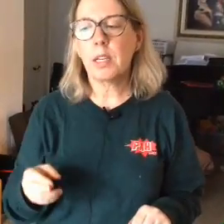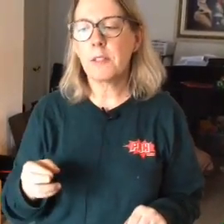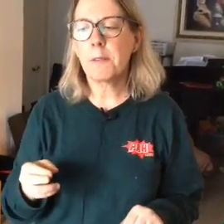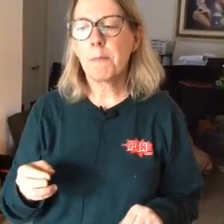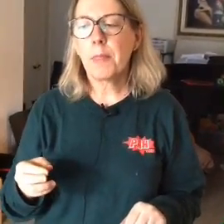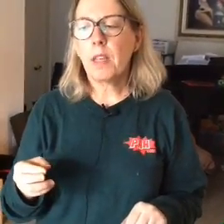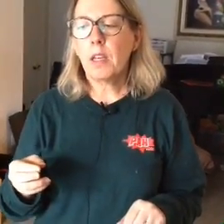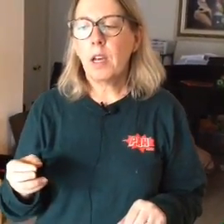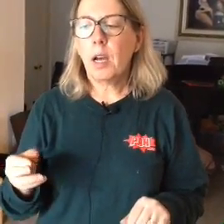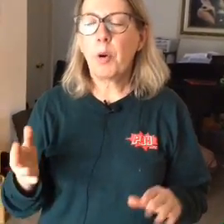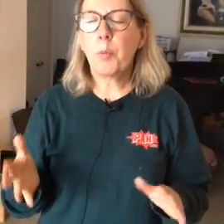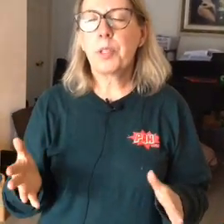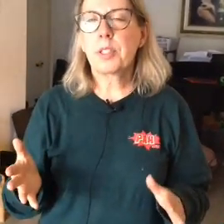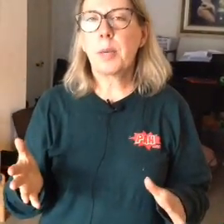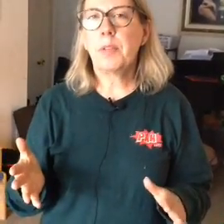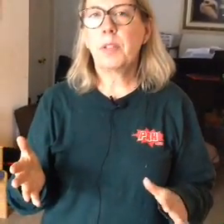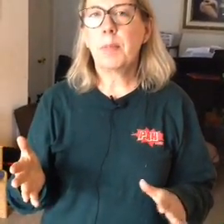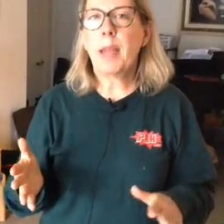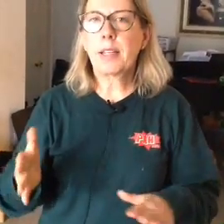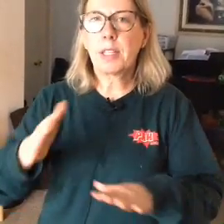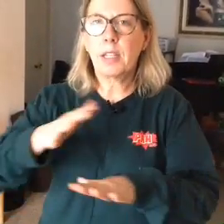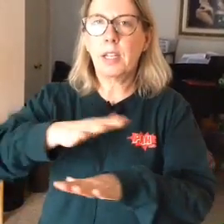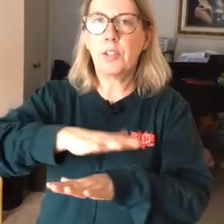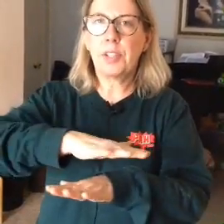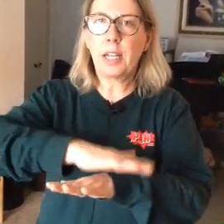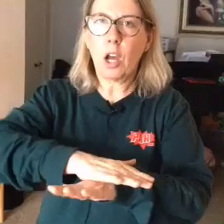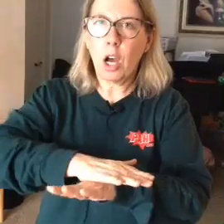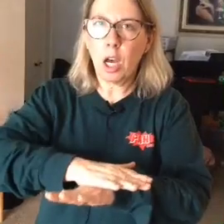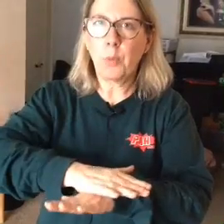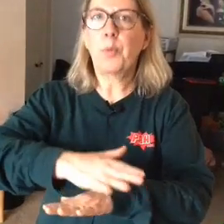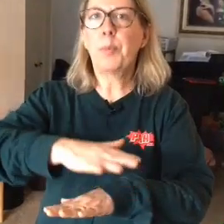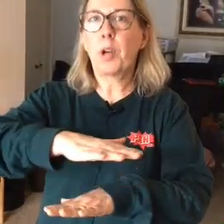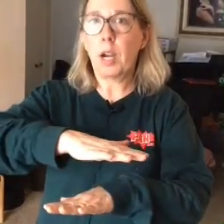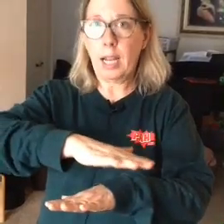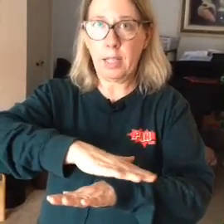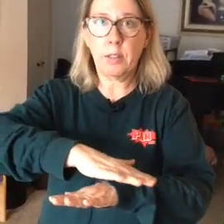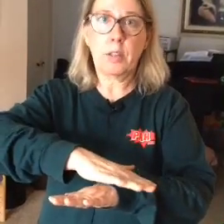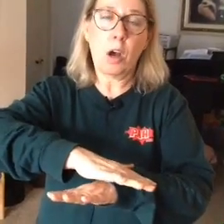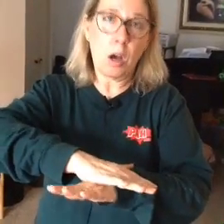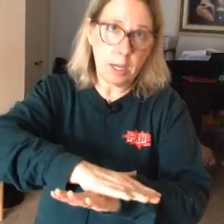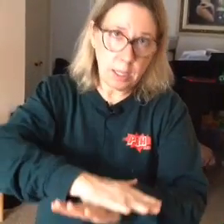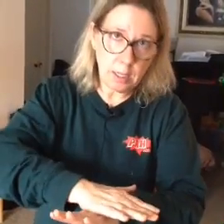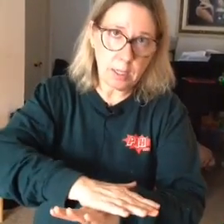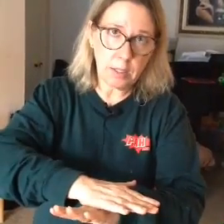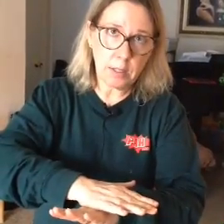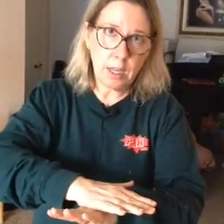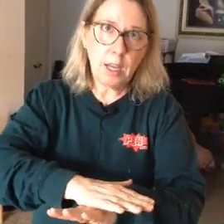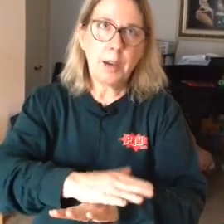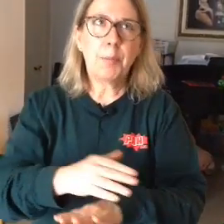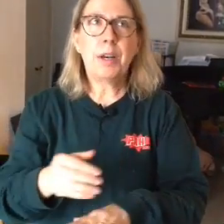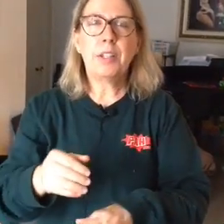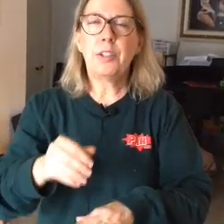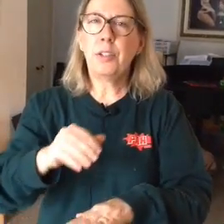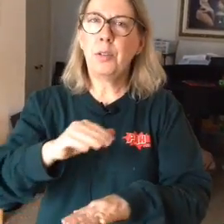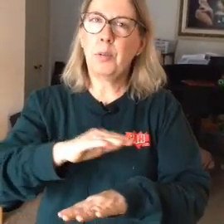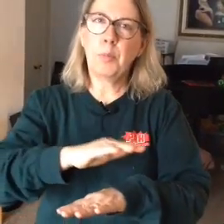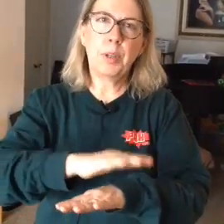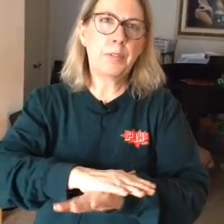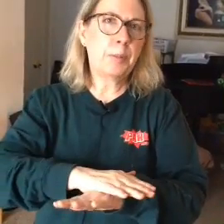because proprioceptively, Max can understand on when we put our hands on his, but to briefly put